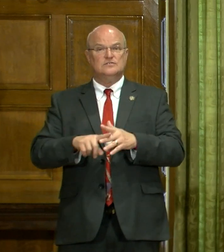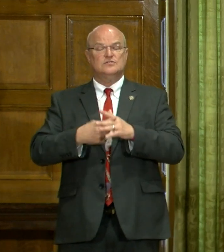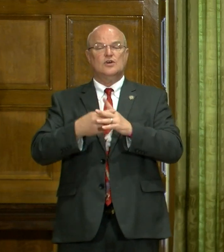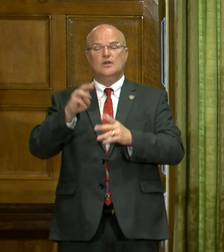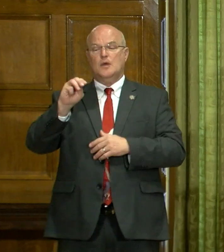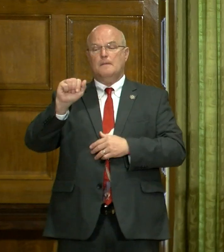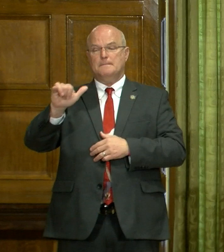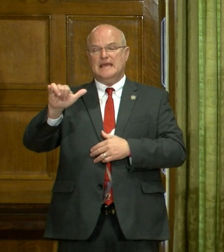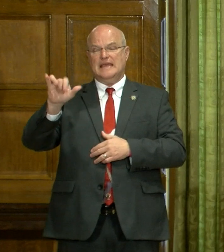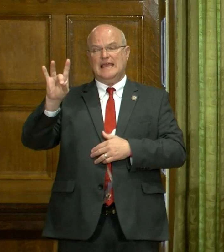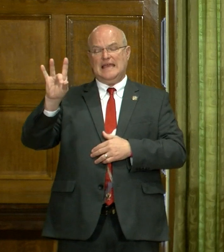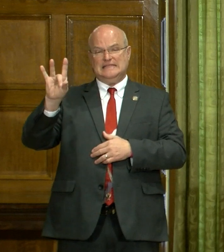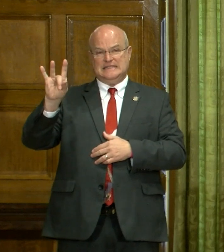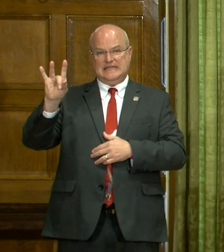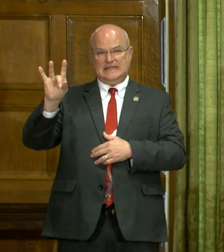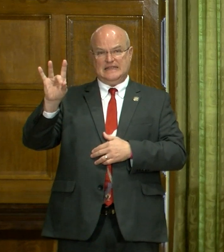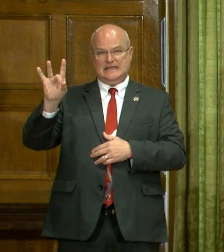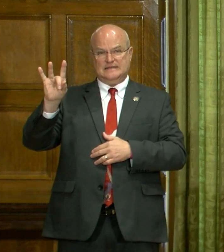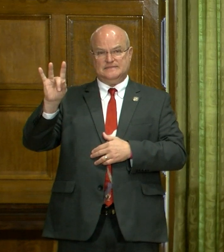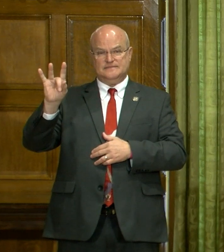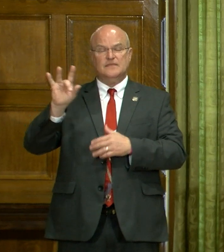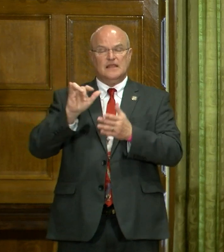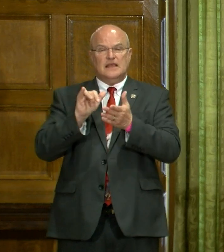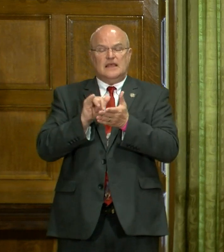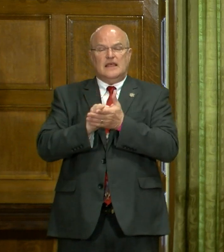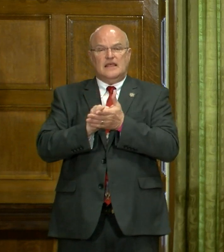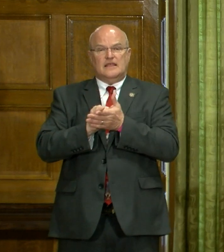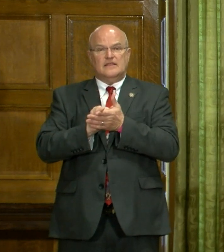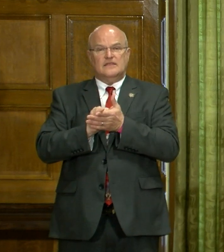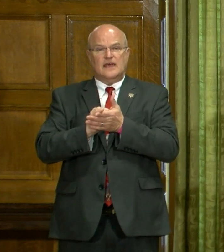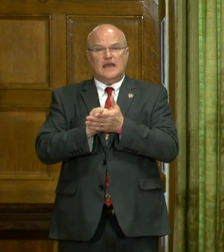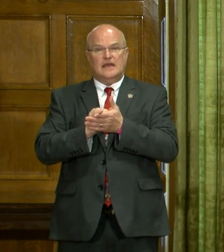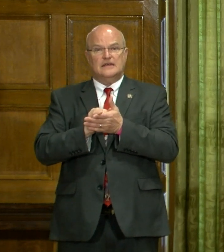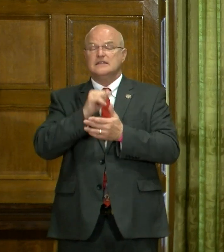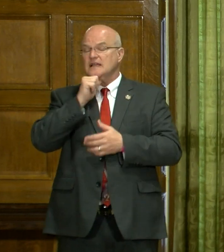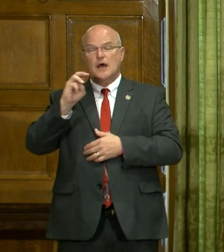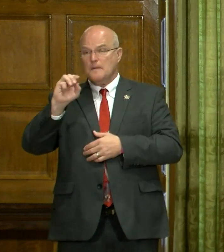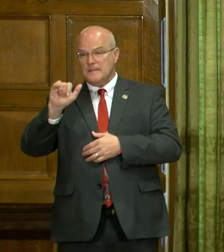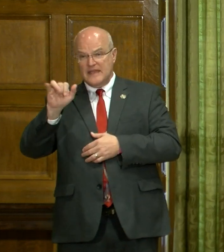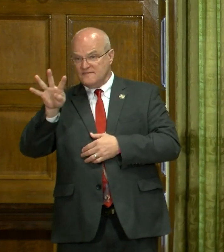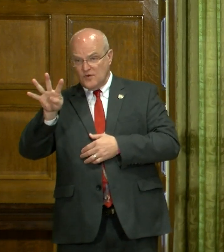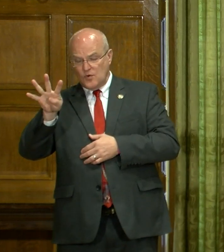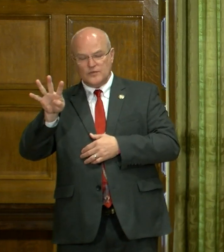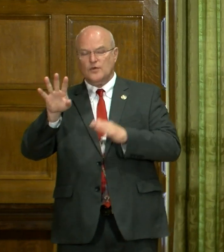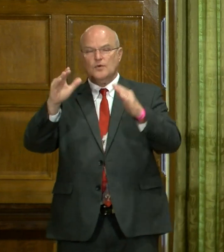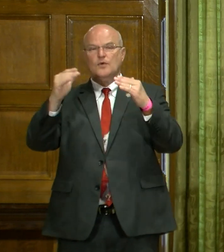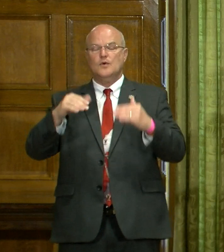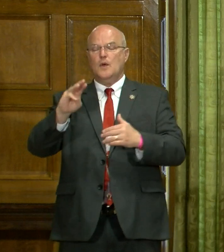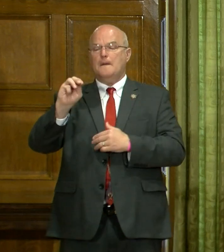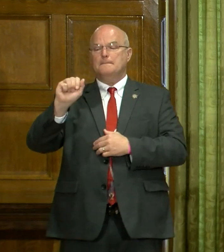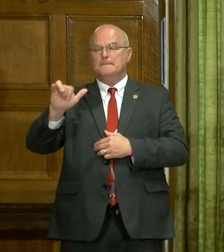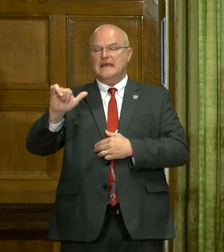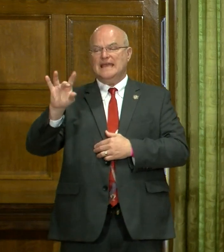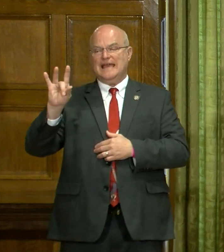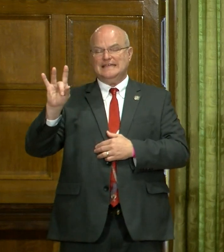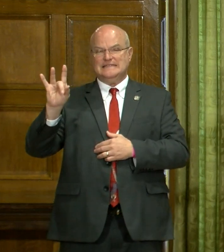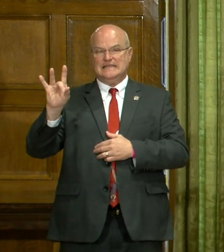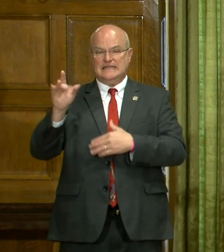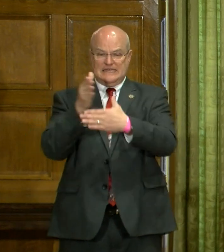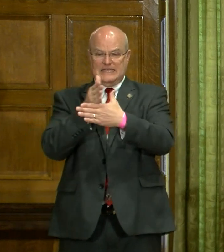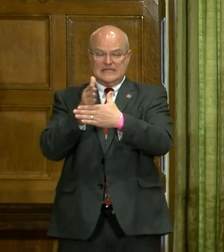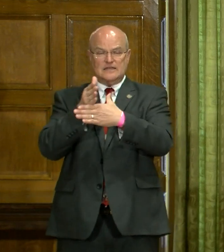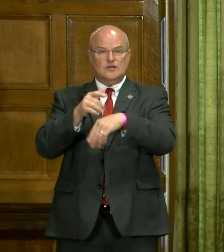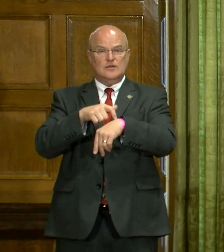proceed on May 18th. Now, that's not May 4th, that's May 18th. And in the